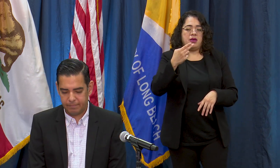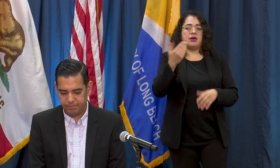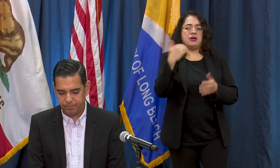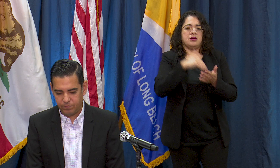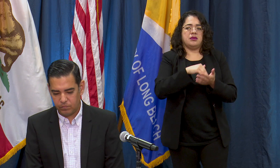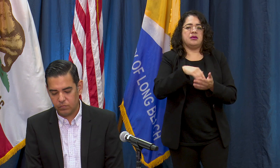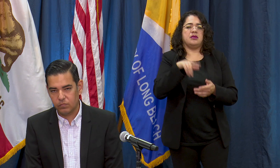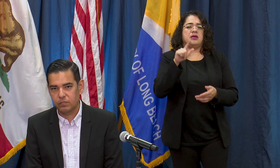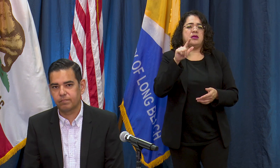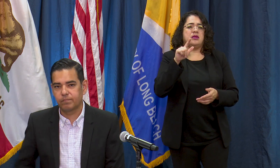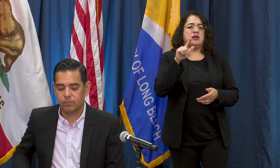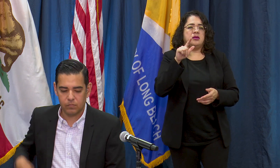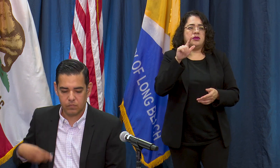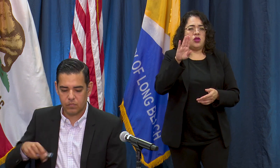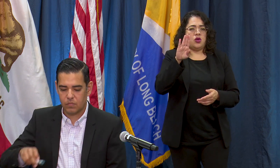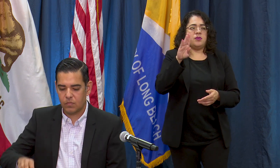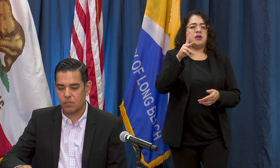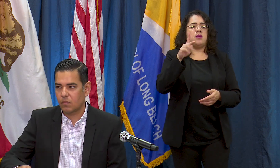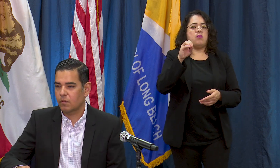questions on our live feed.